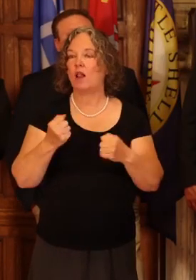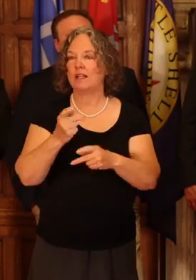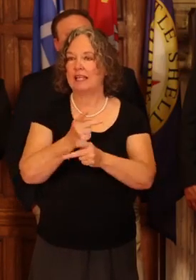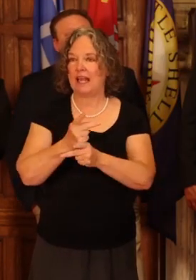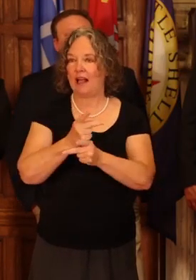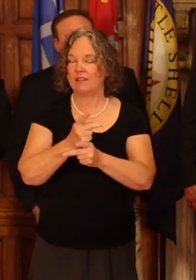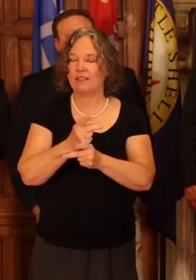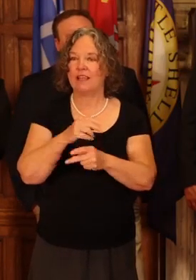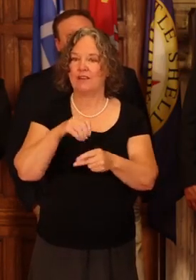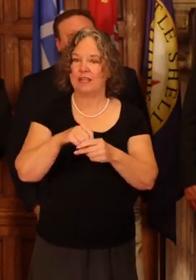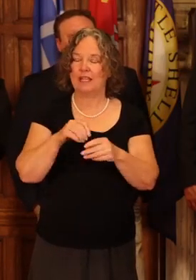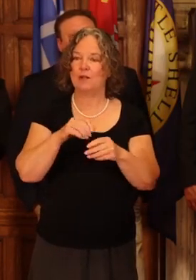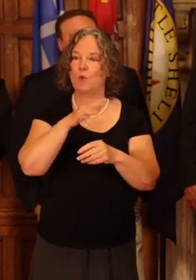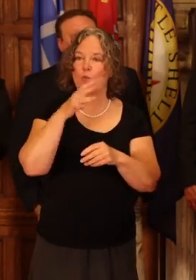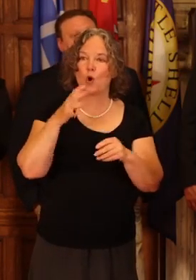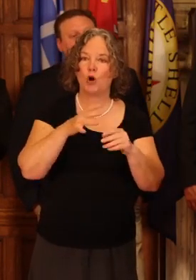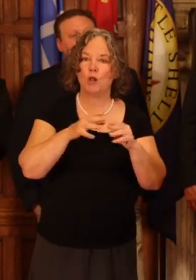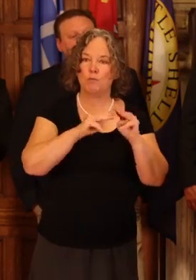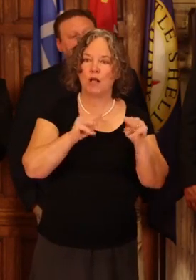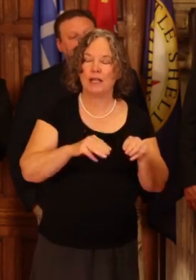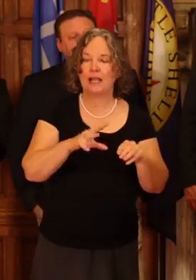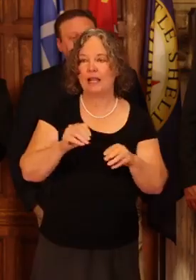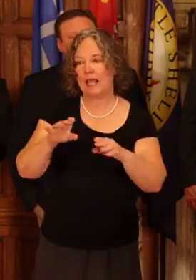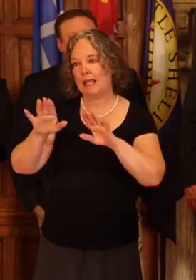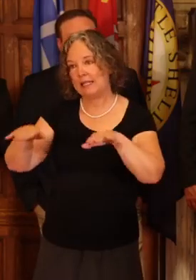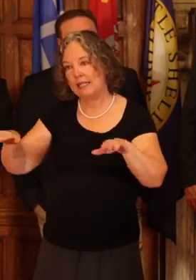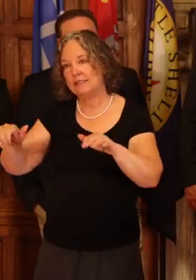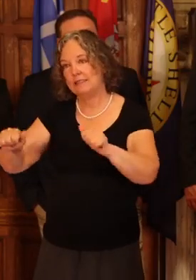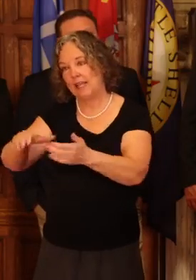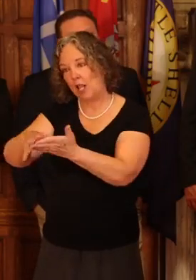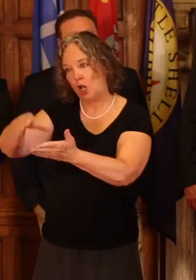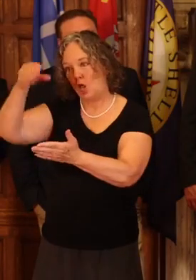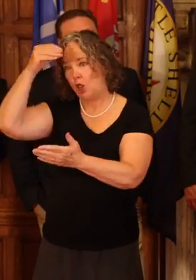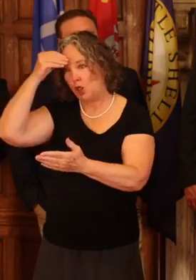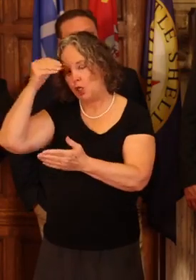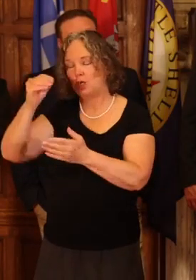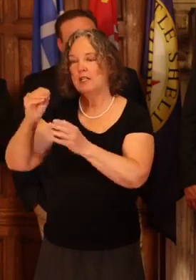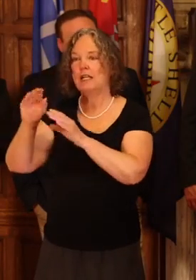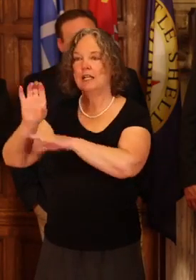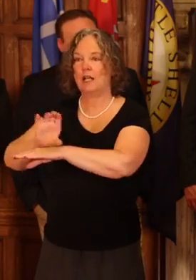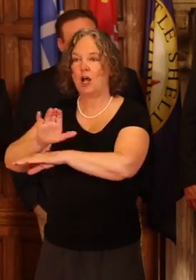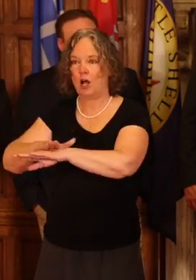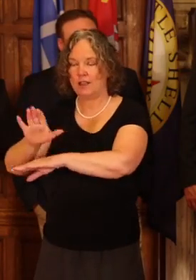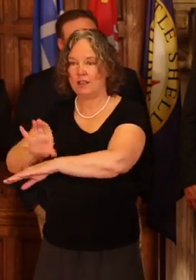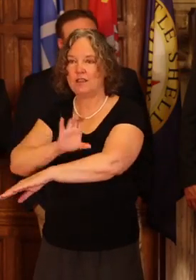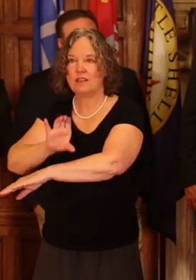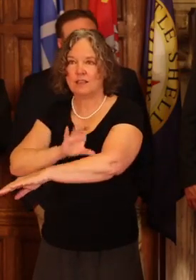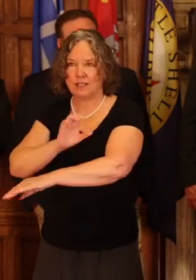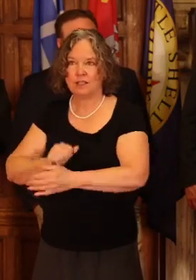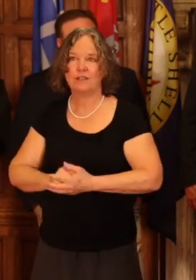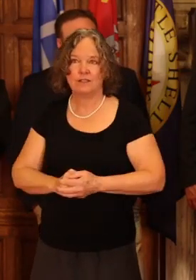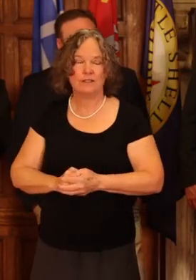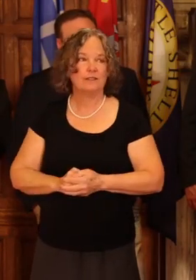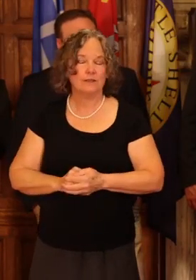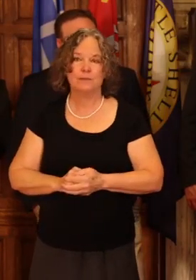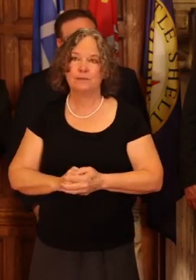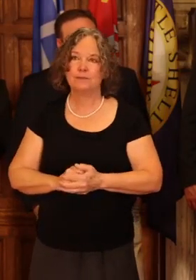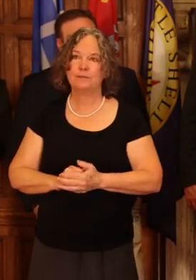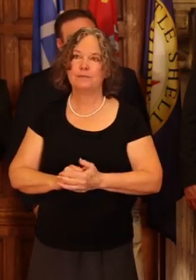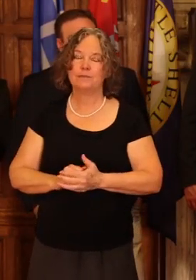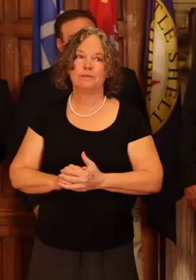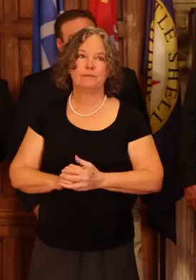so that our kids can learn digitally. So it's critical on so many levels. We'll go. Yep.